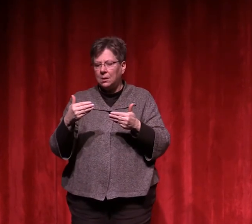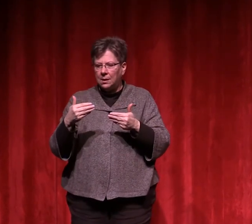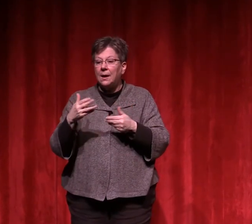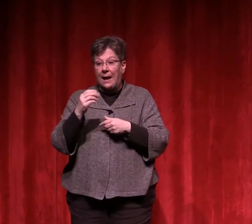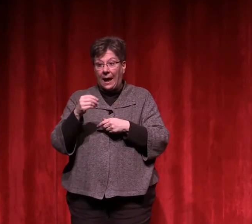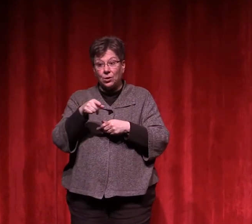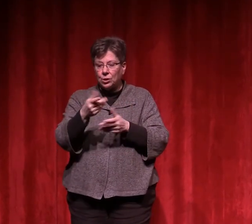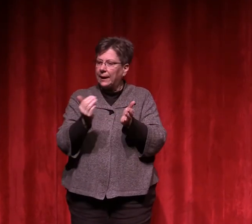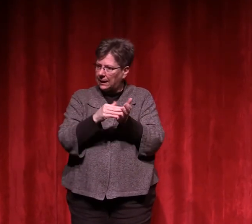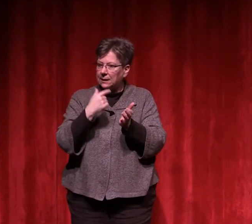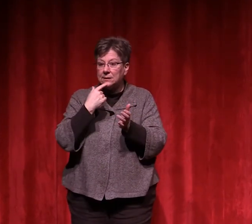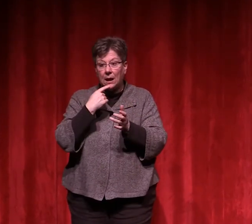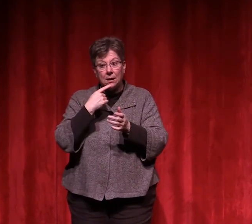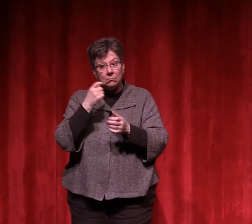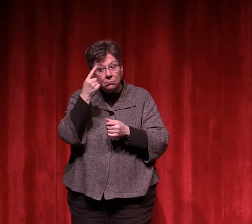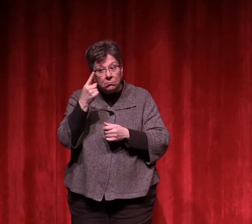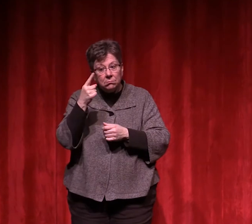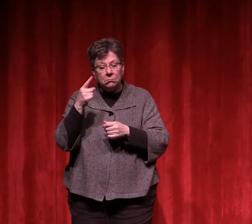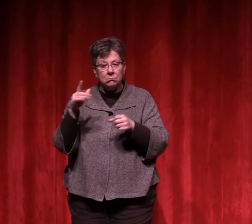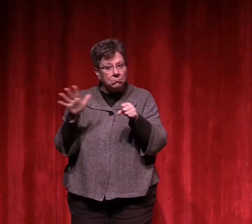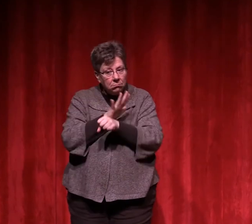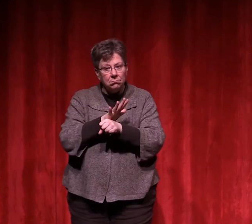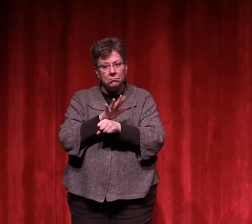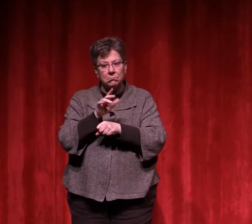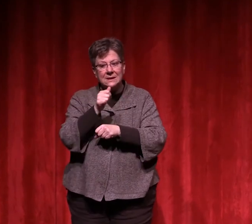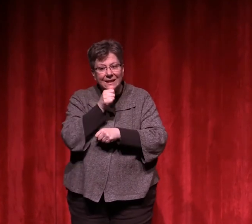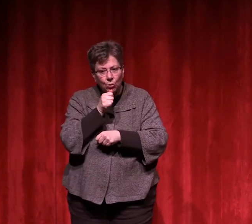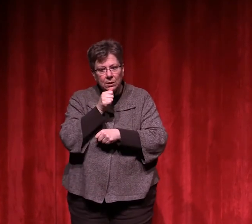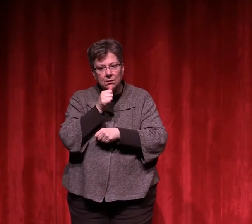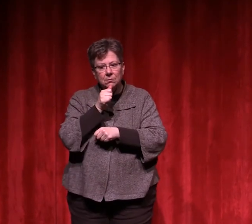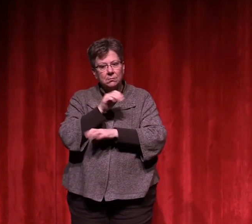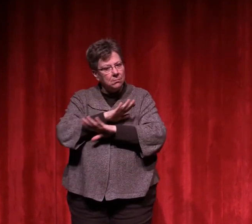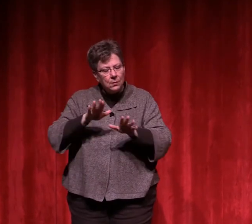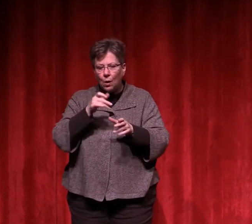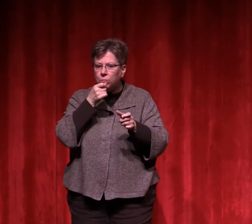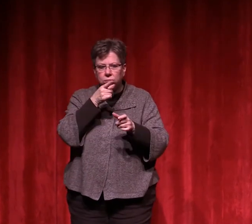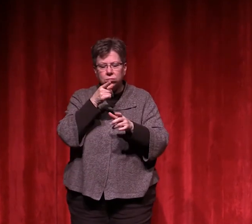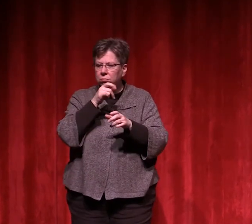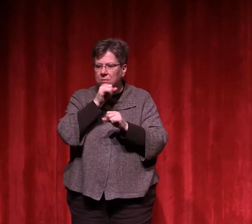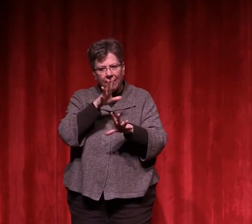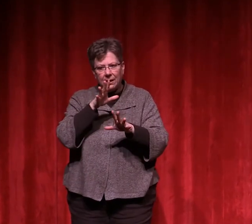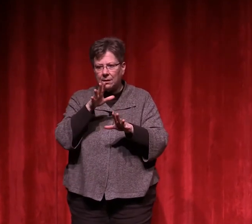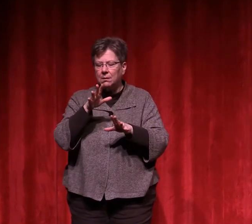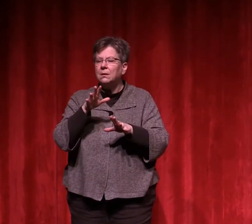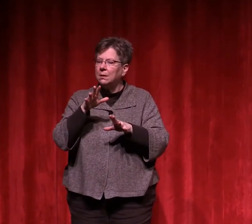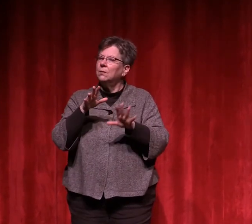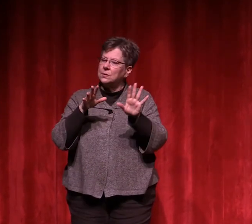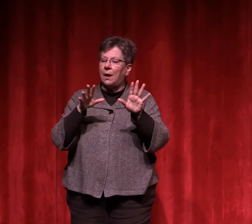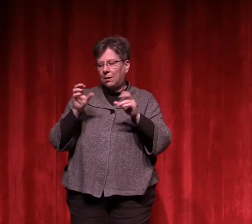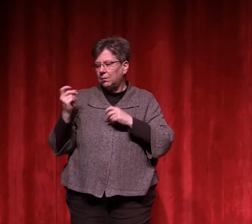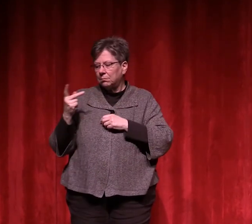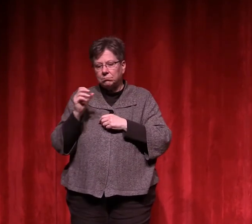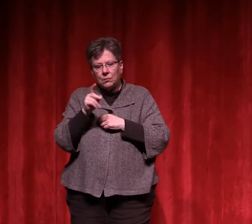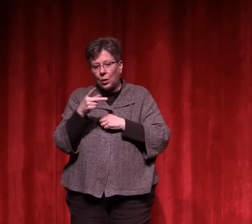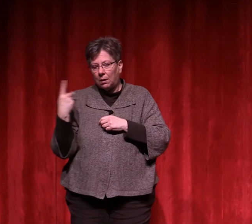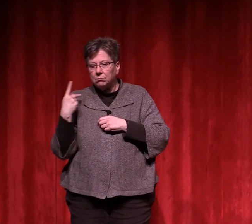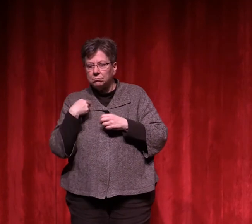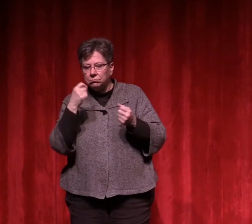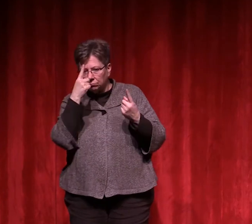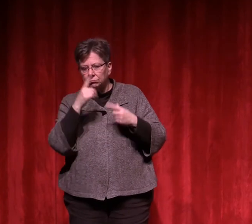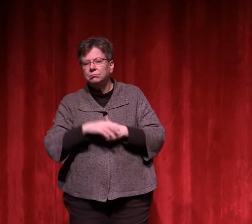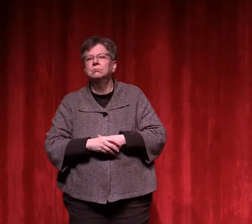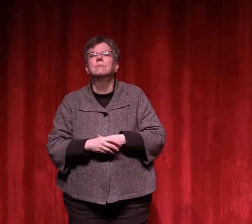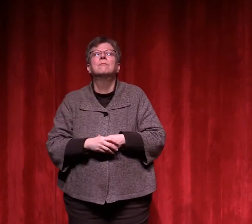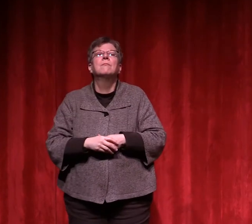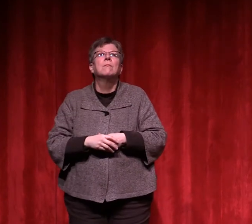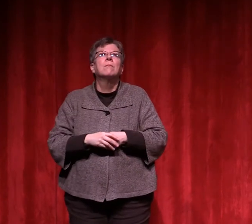confirmed that this was all to be completely secret, and then told us that, okay, you're expecting. I got the